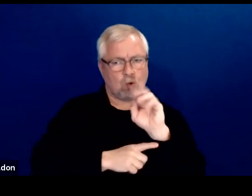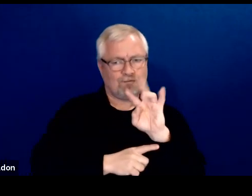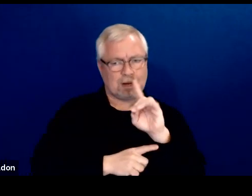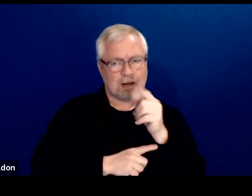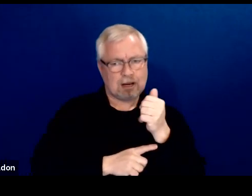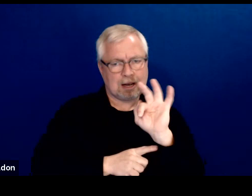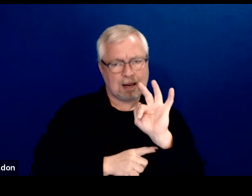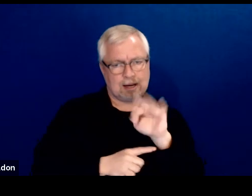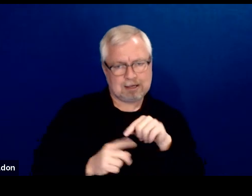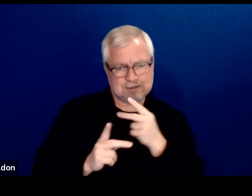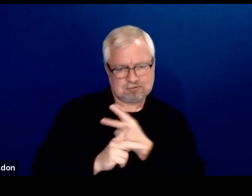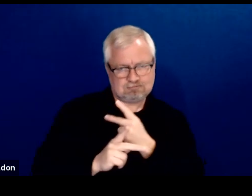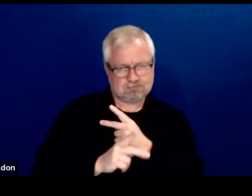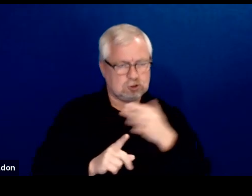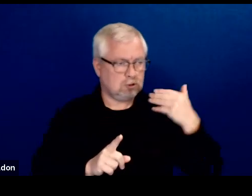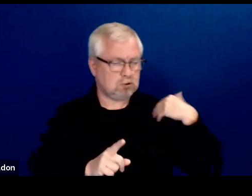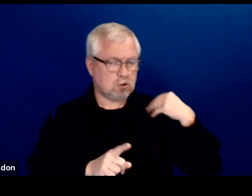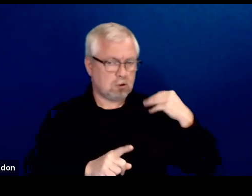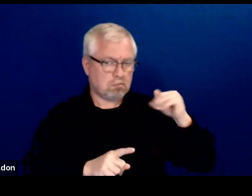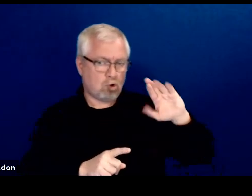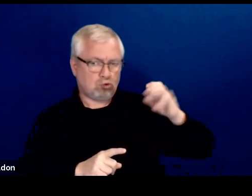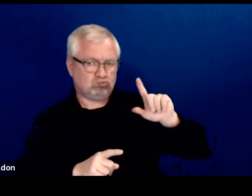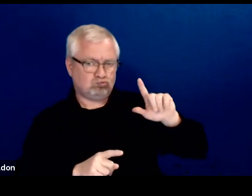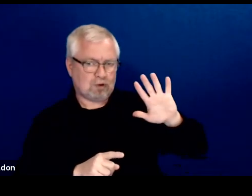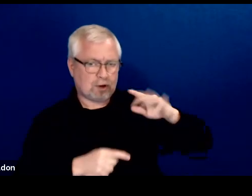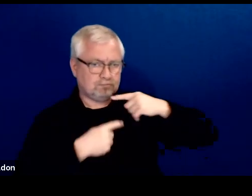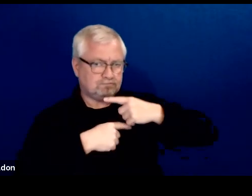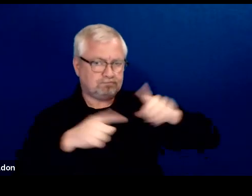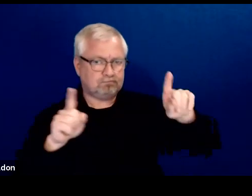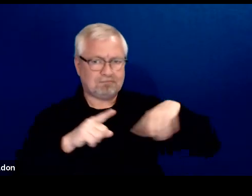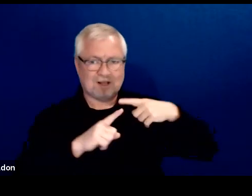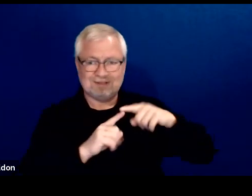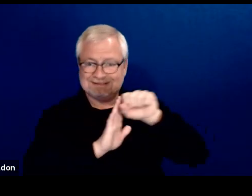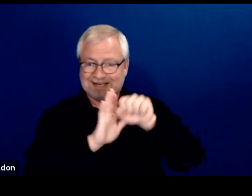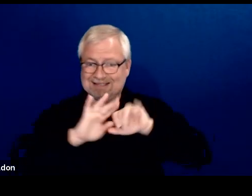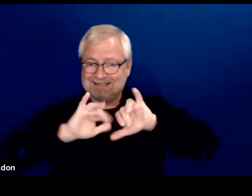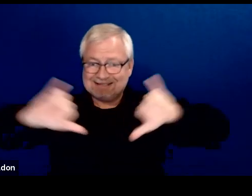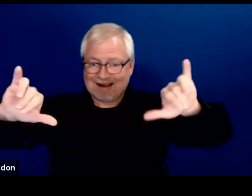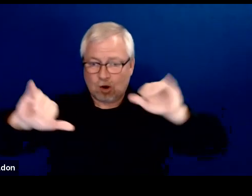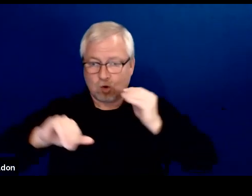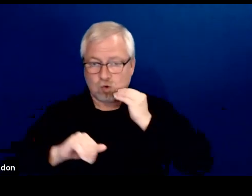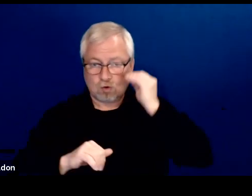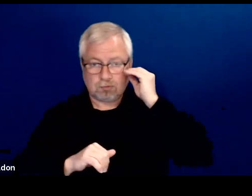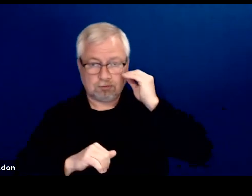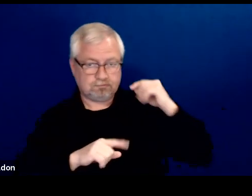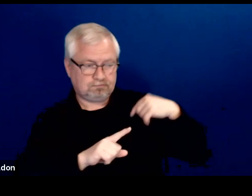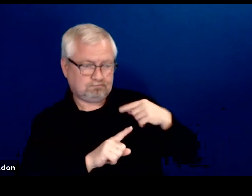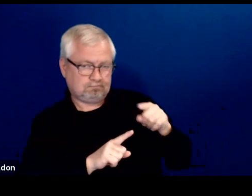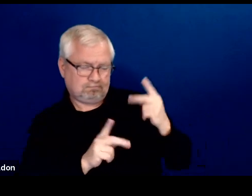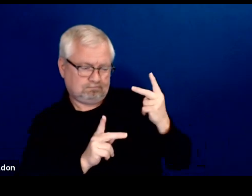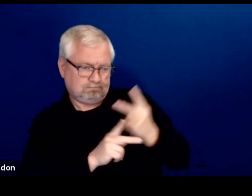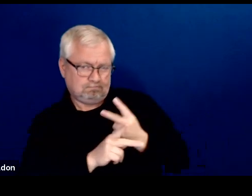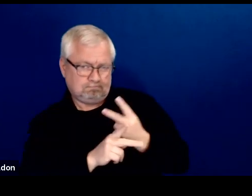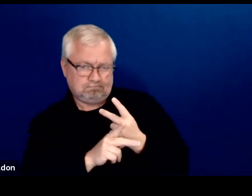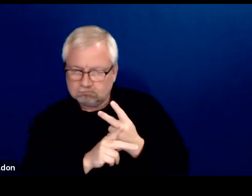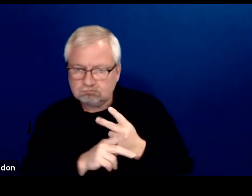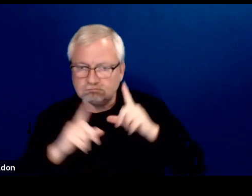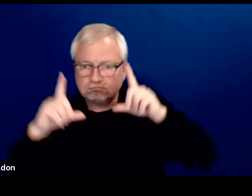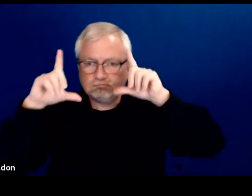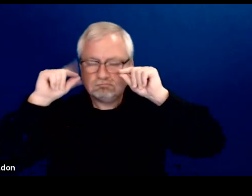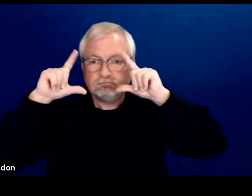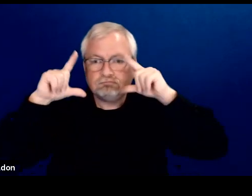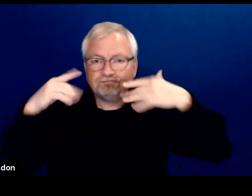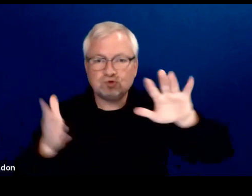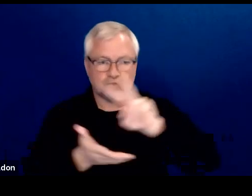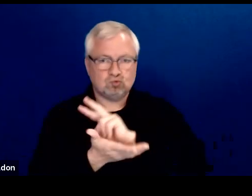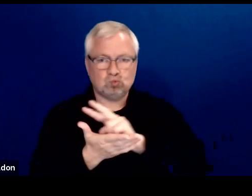25th announcement on the stay-at-home order, it's hard to imagine that it was 2 weeks ago and only 12 days into the stay-at-home order, how much